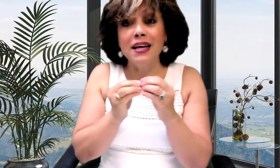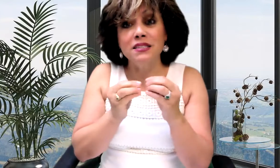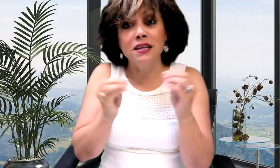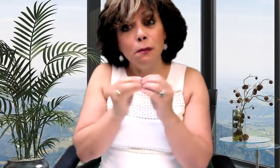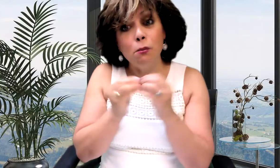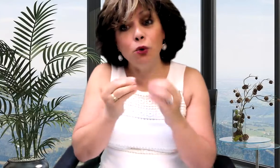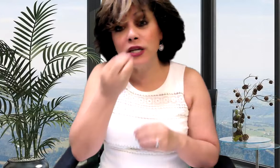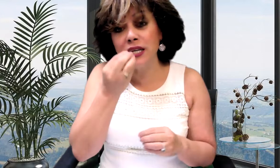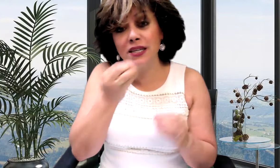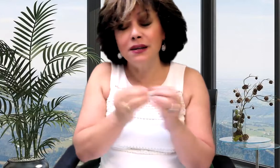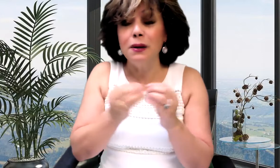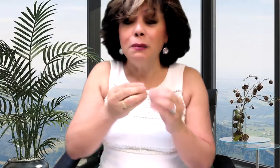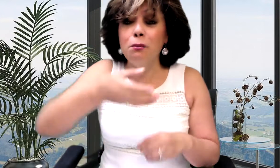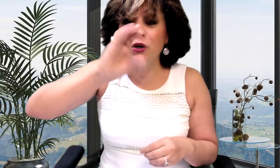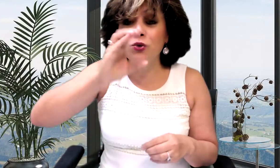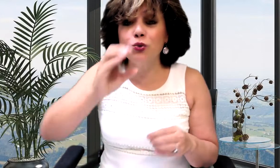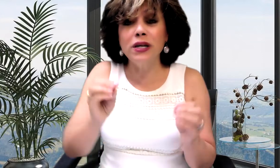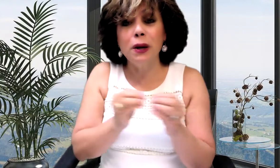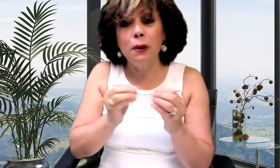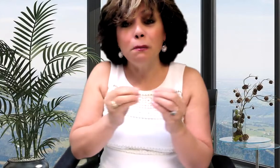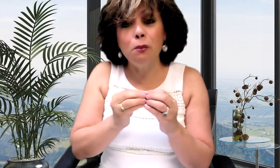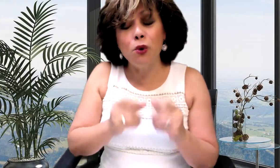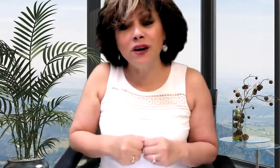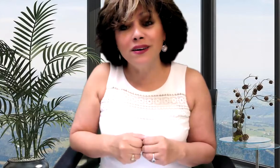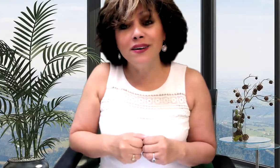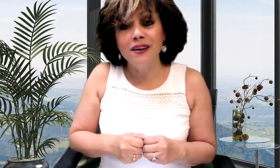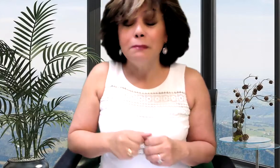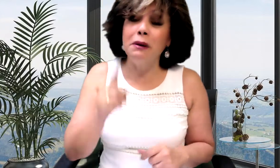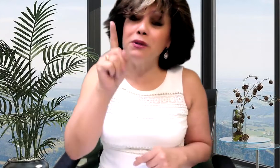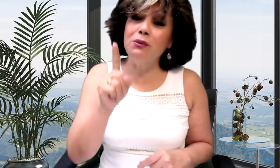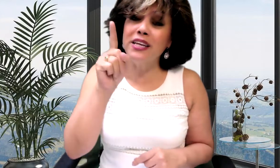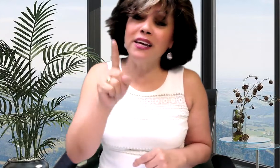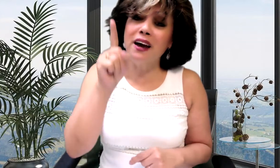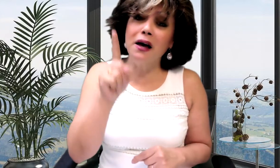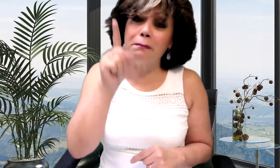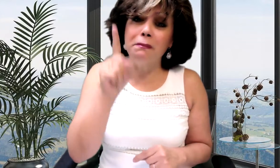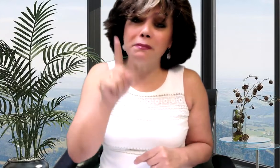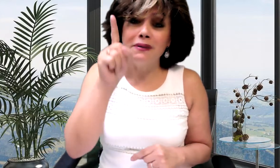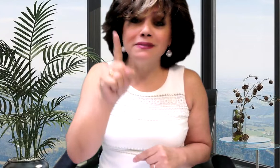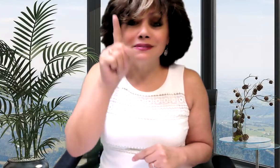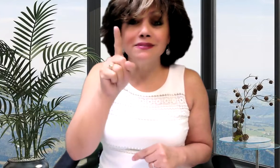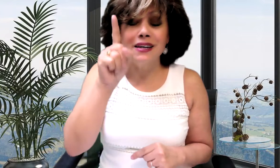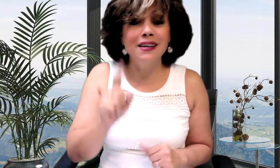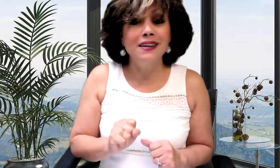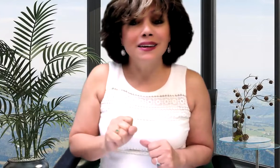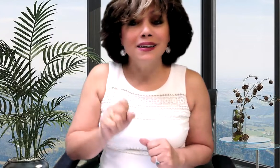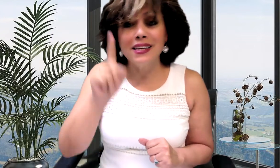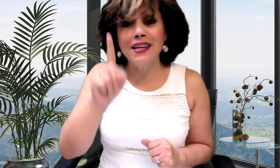más. More to eat, more to drink, more. Maybe they want to get up, right? Get